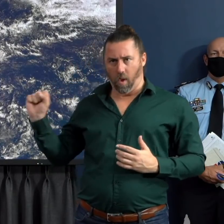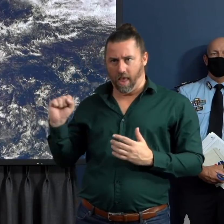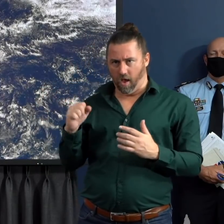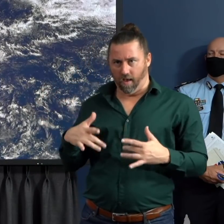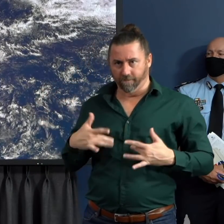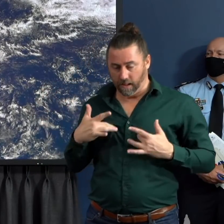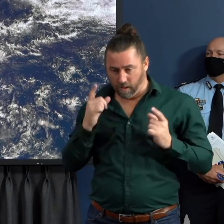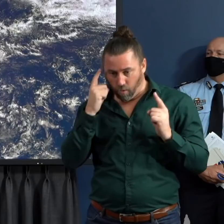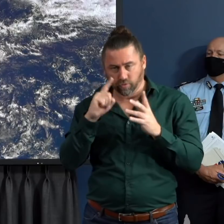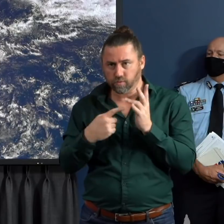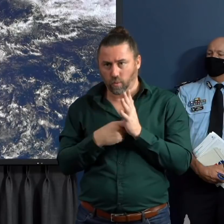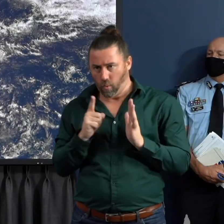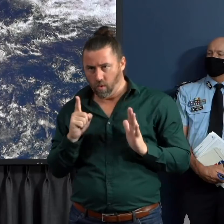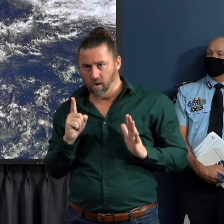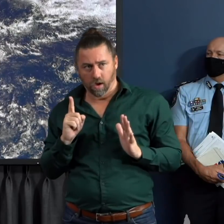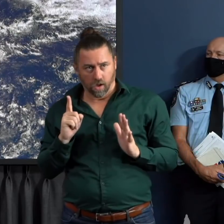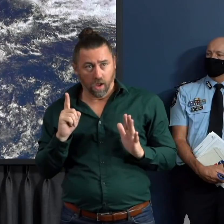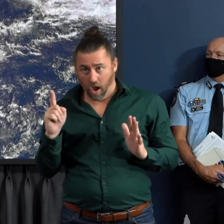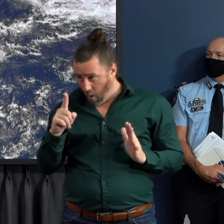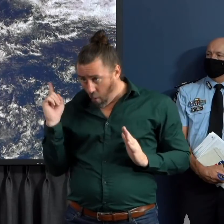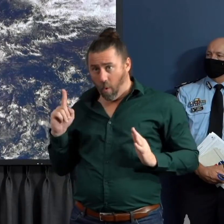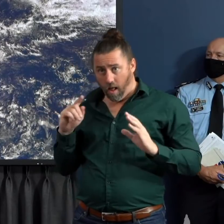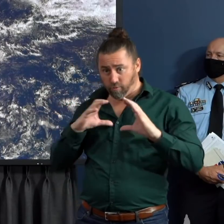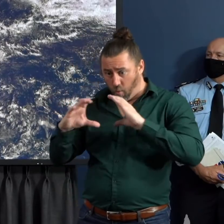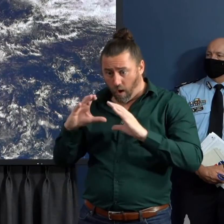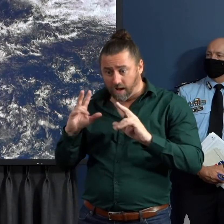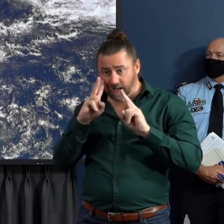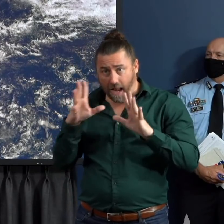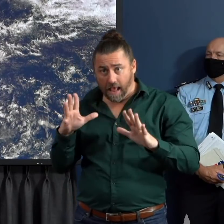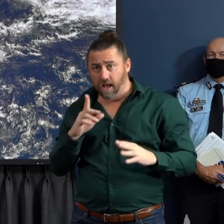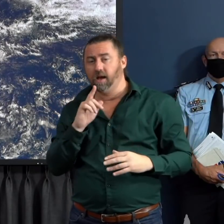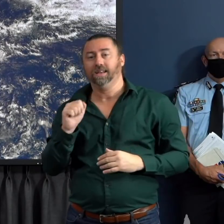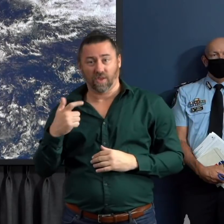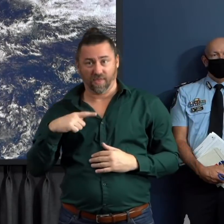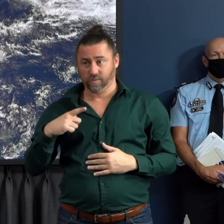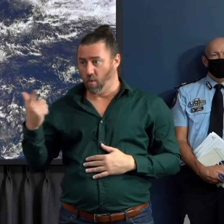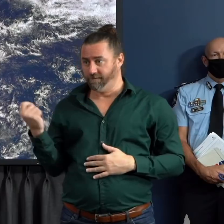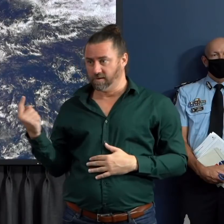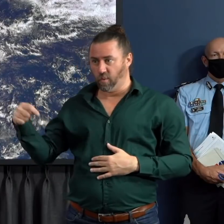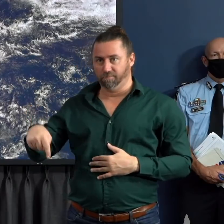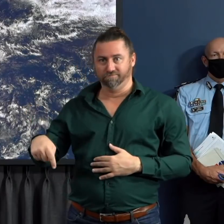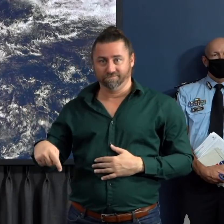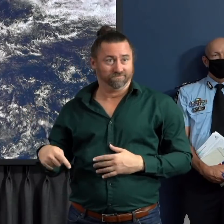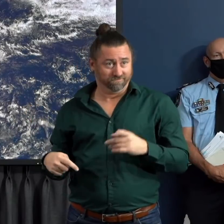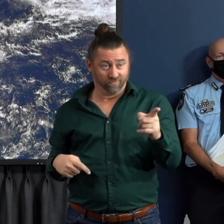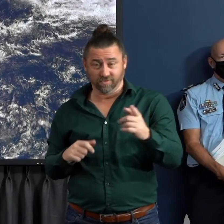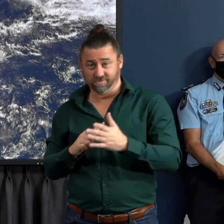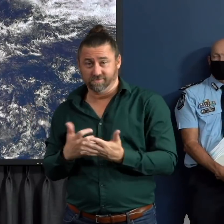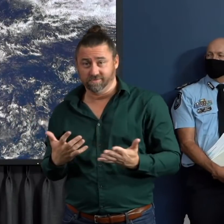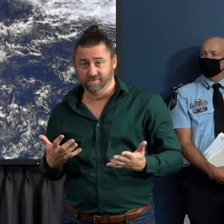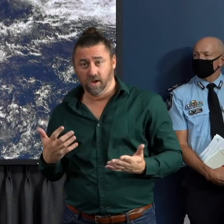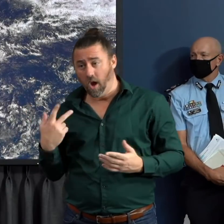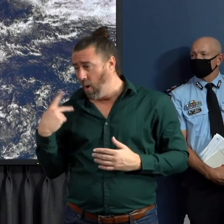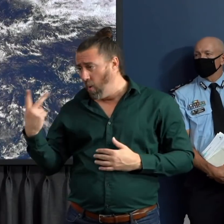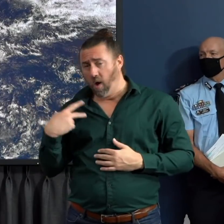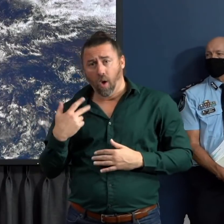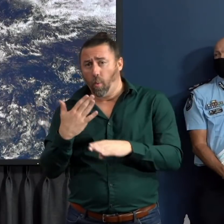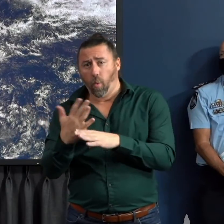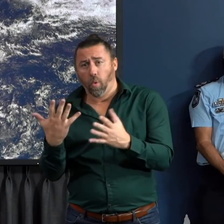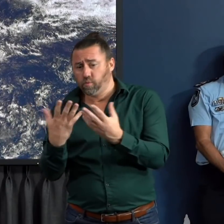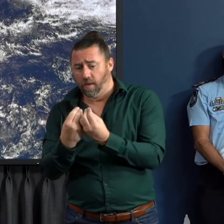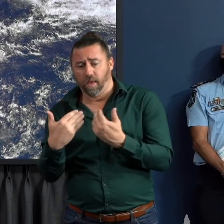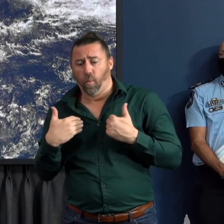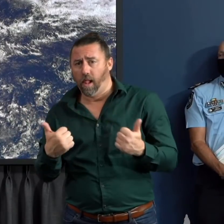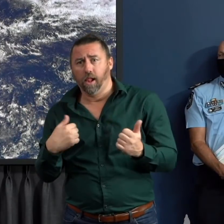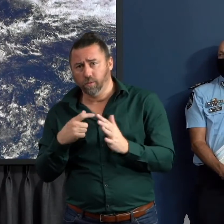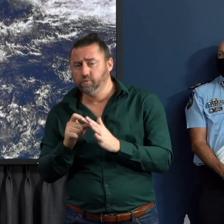all on the same page? Yeah, we absolutely are, and that's one of the reasons I invited the Lord Mayor here as well. We have a great working relationship, and our